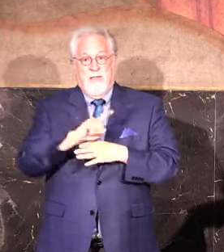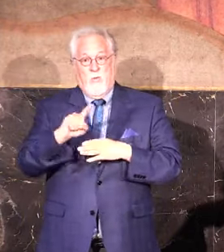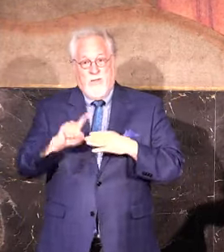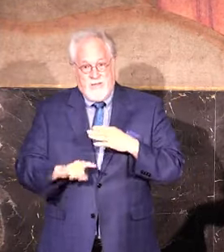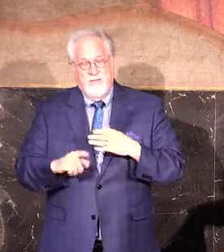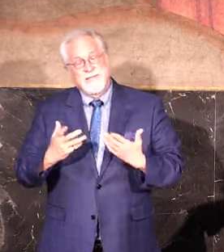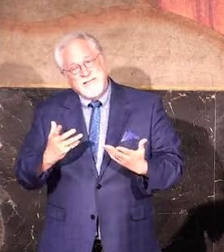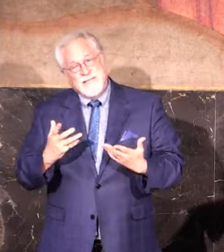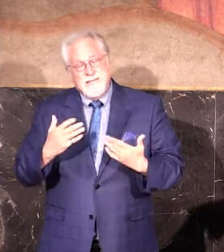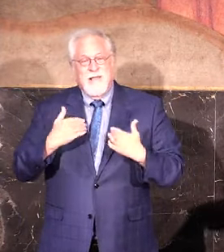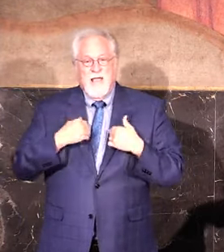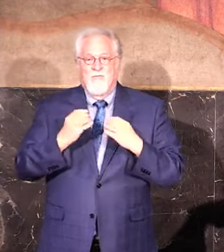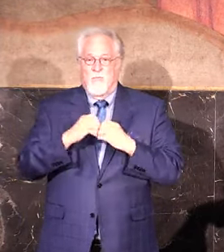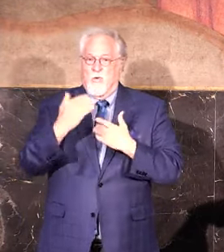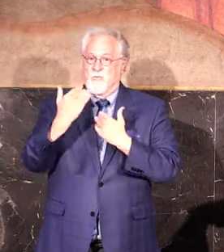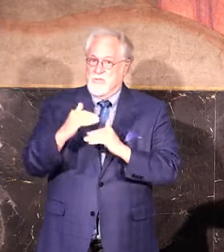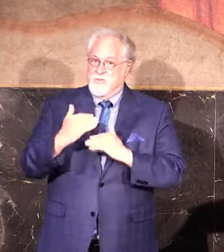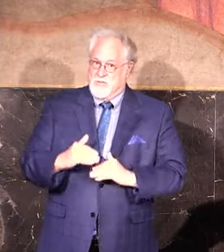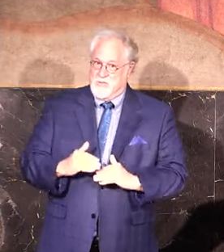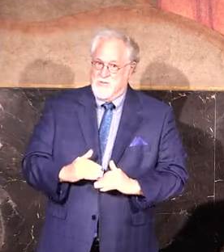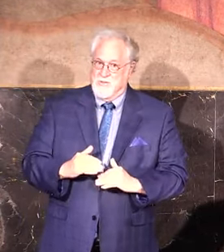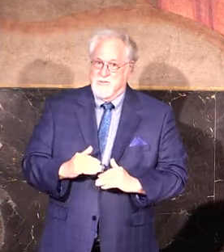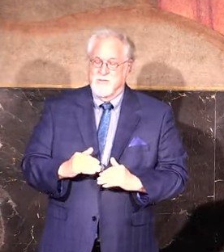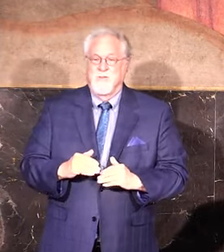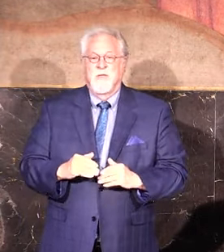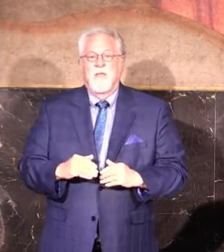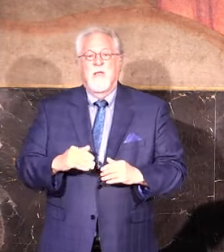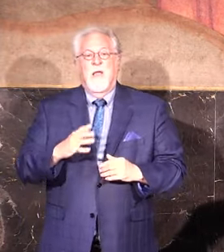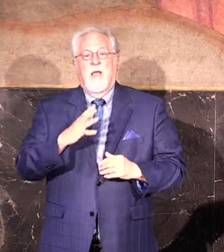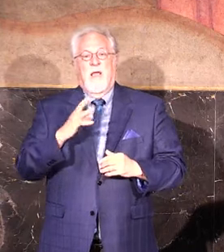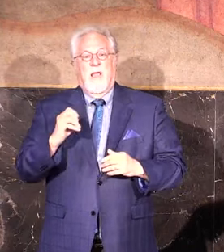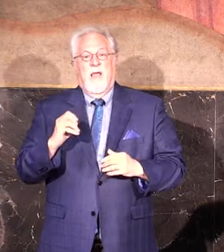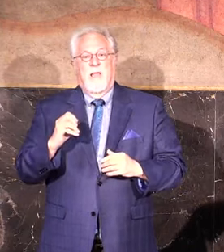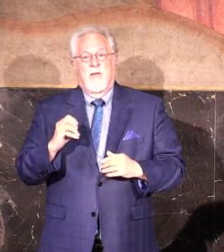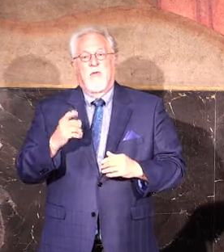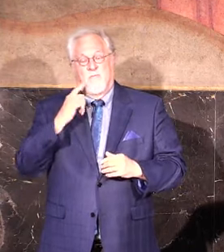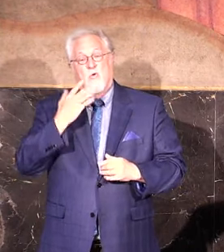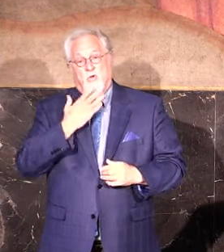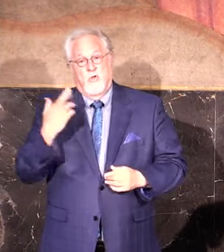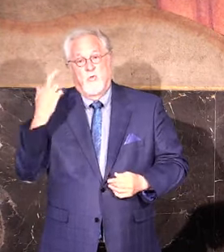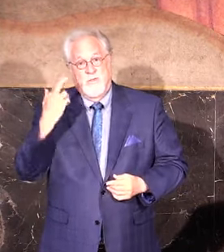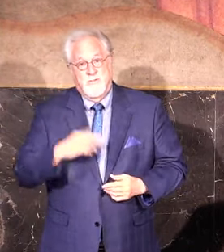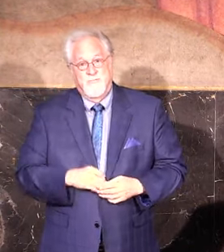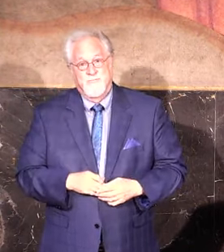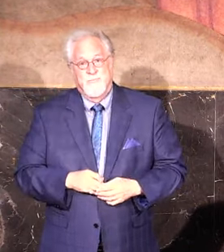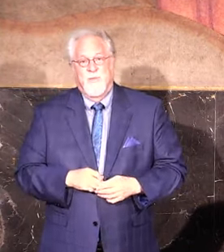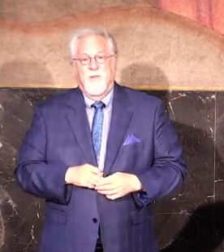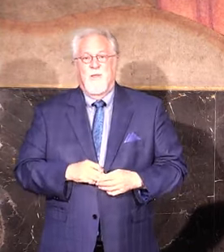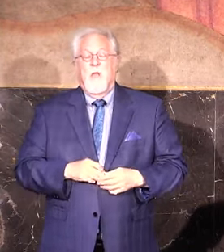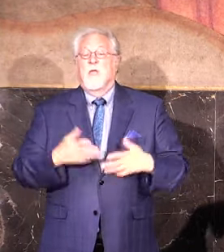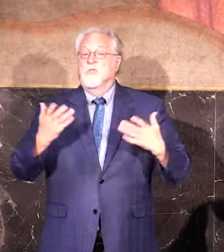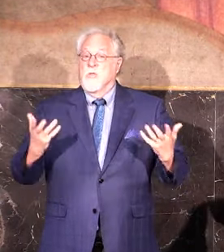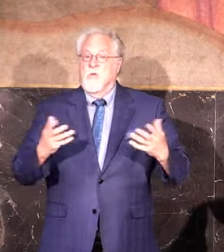you may have some additional restrictions on your activities, and for good reason.